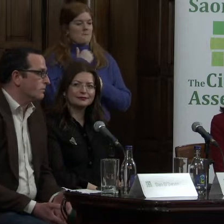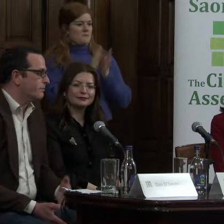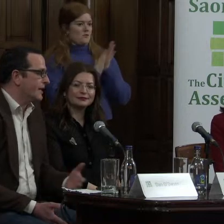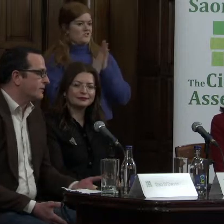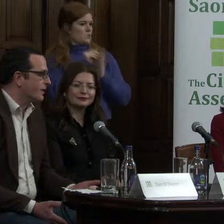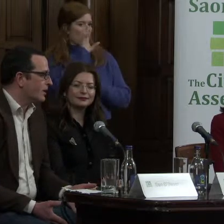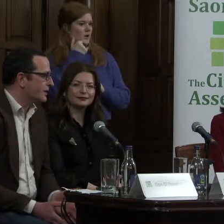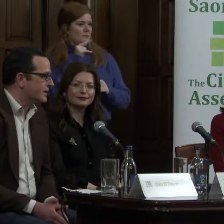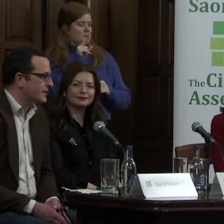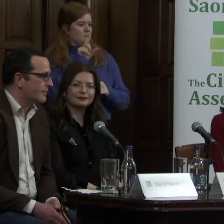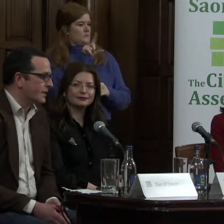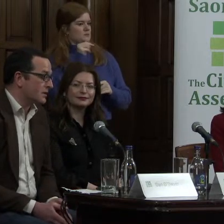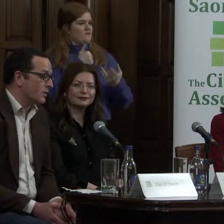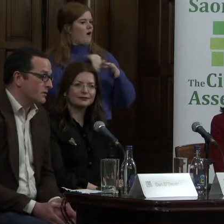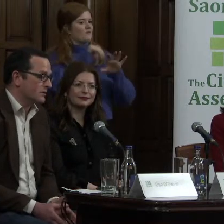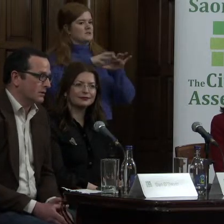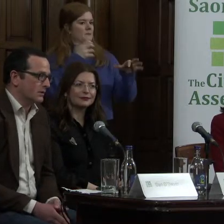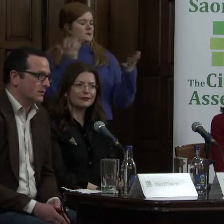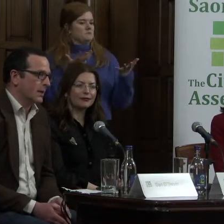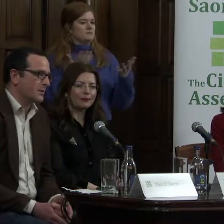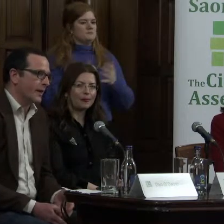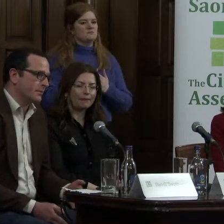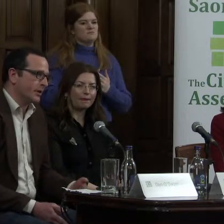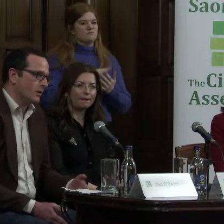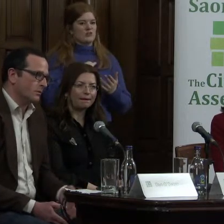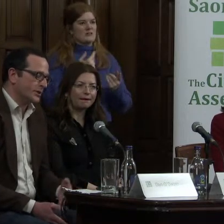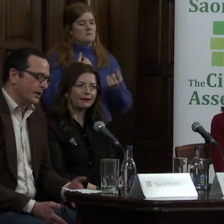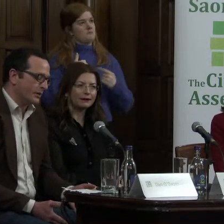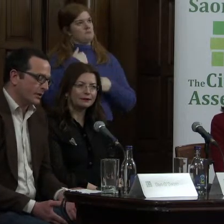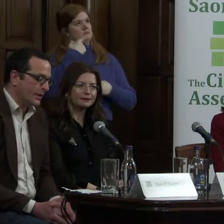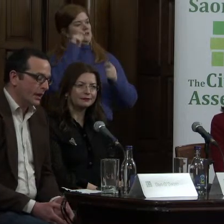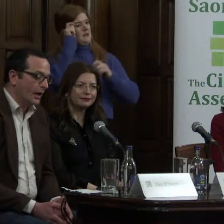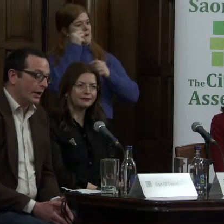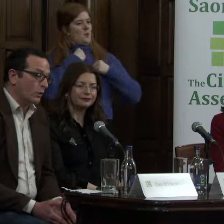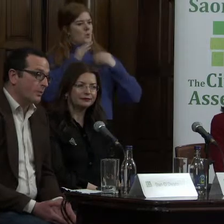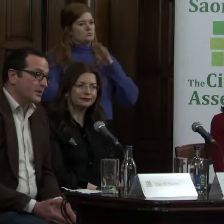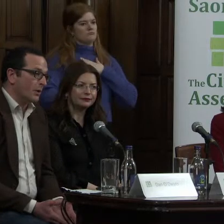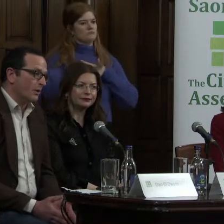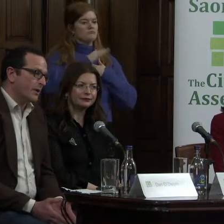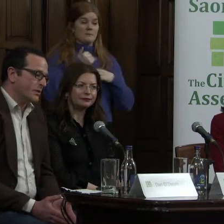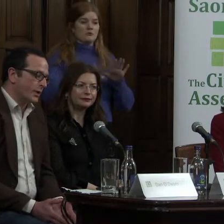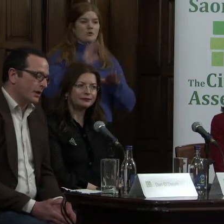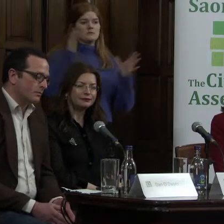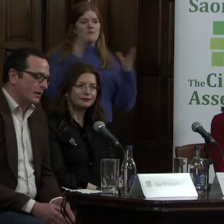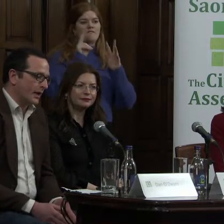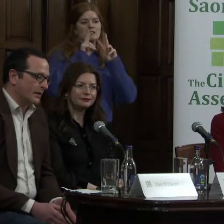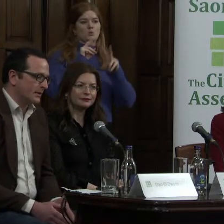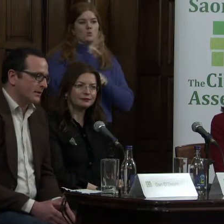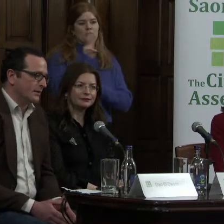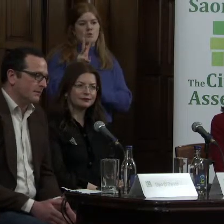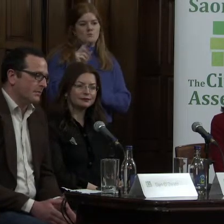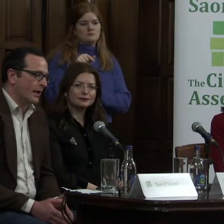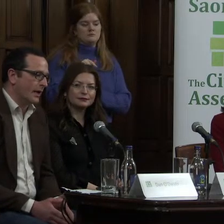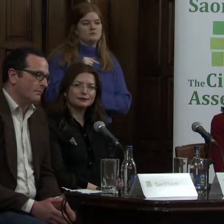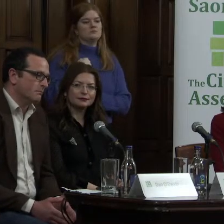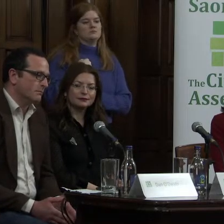for being involved in the Assembly, I suppose, stems back to my own childhood. I grew up in a small village in Wicklow, and